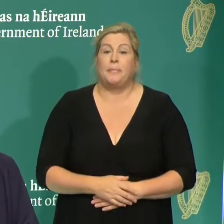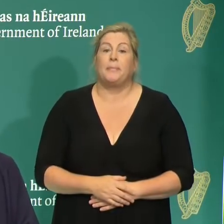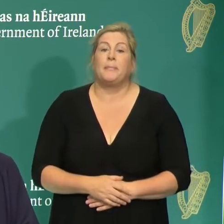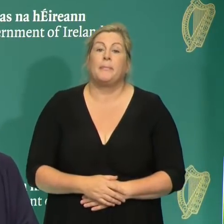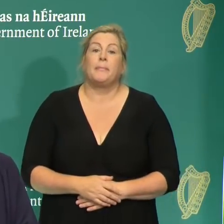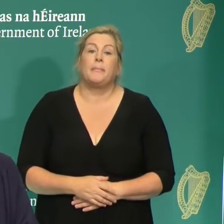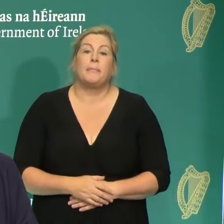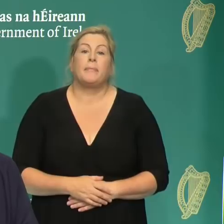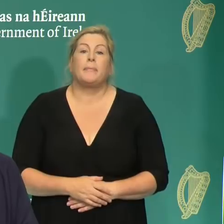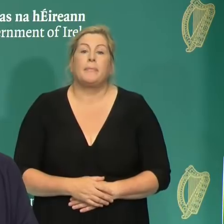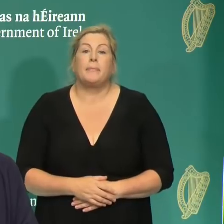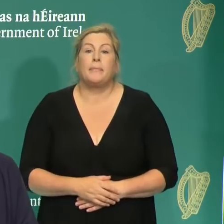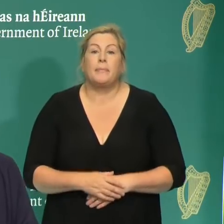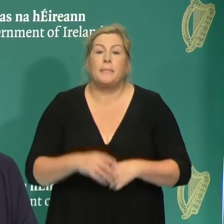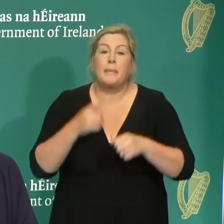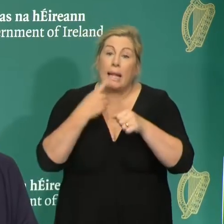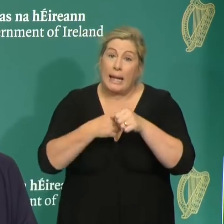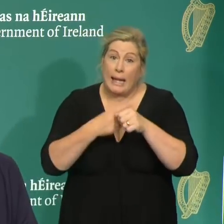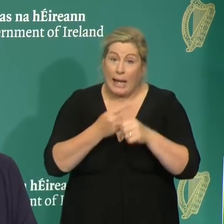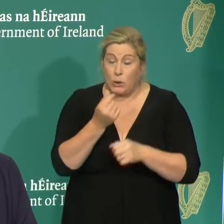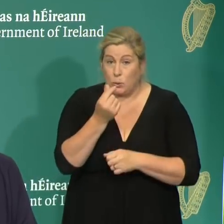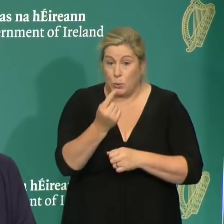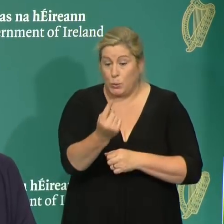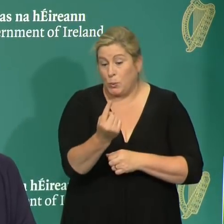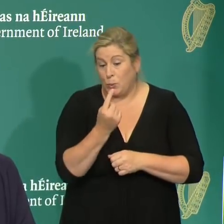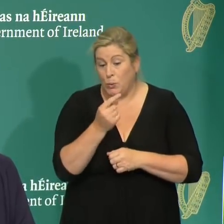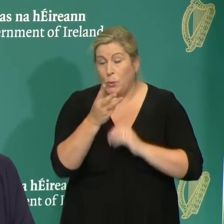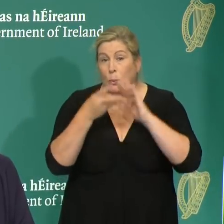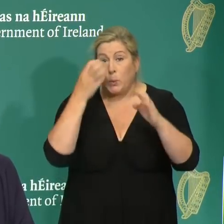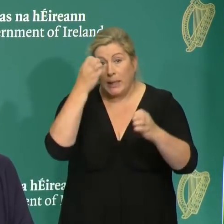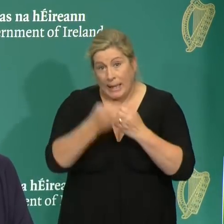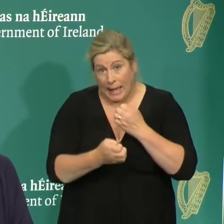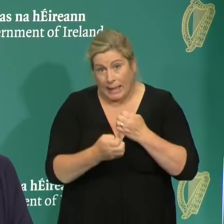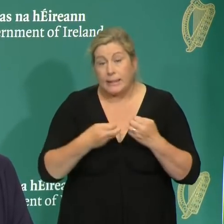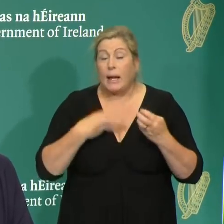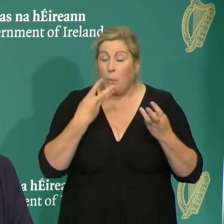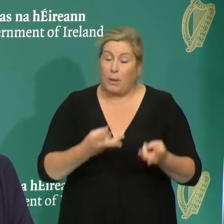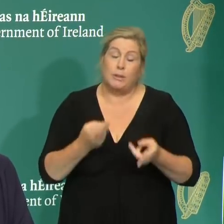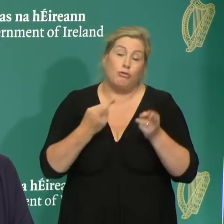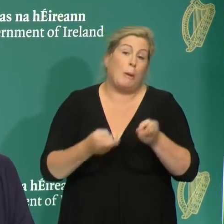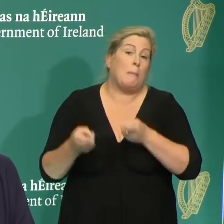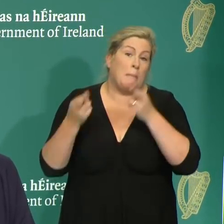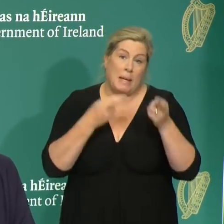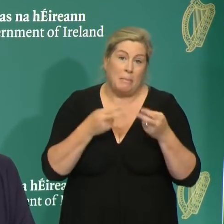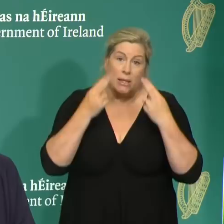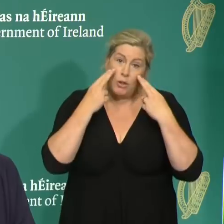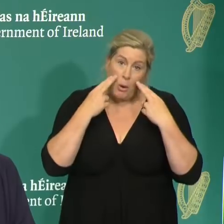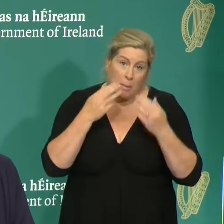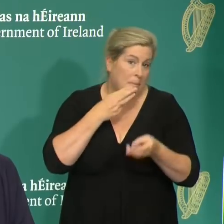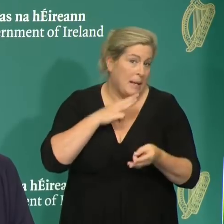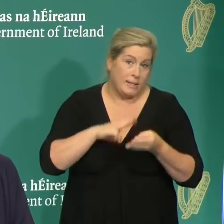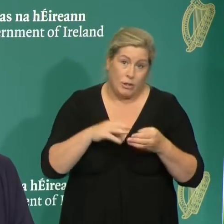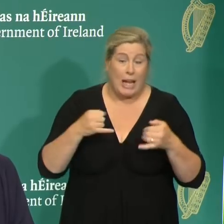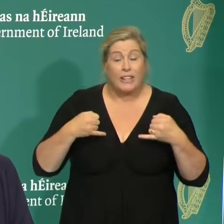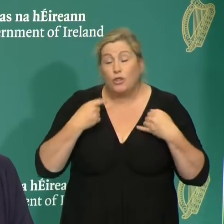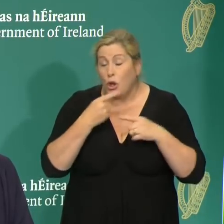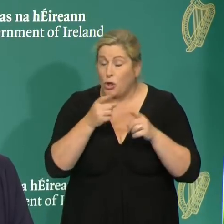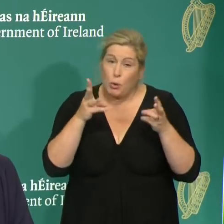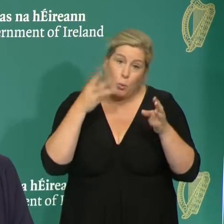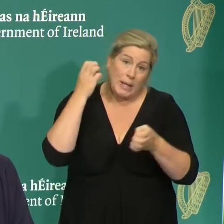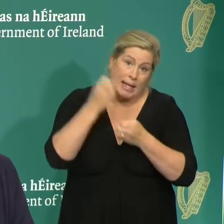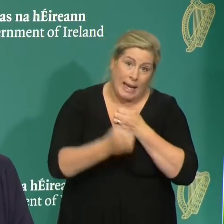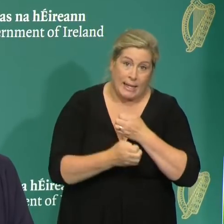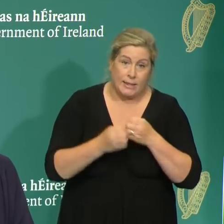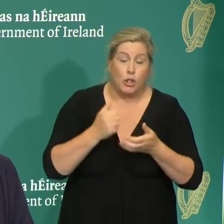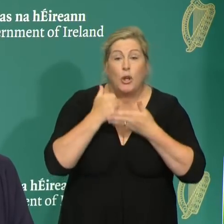So once again, we approach a weekend, and I want to reiterate my usual message: enjoy your weekend, support local